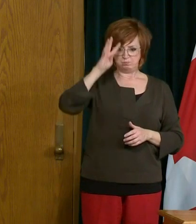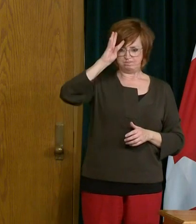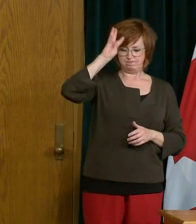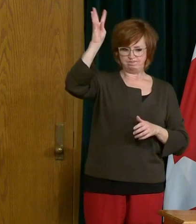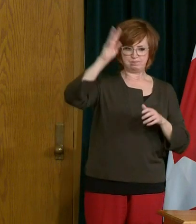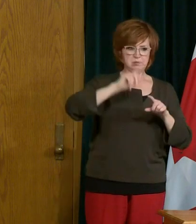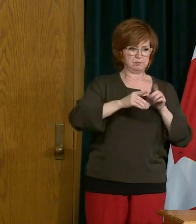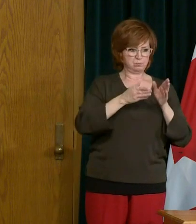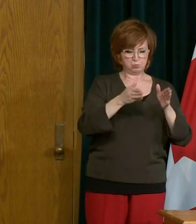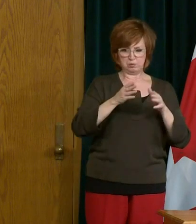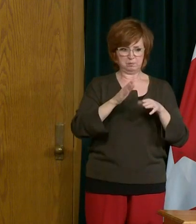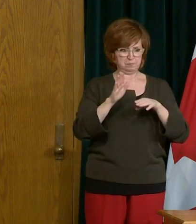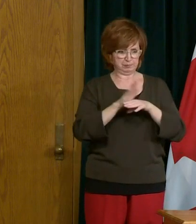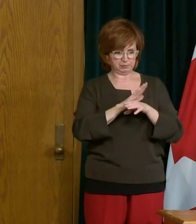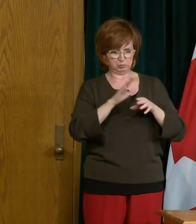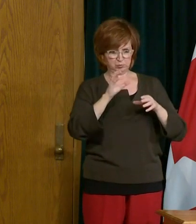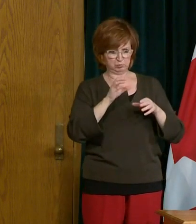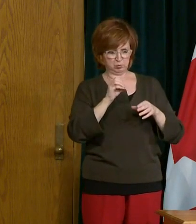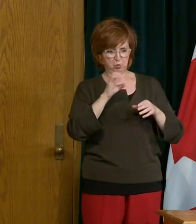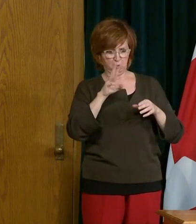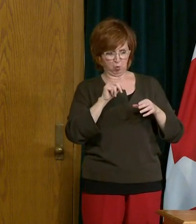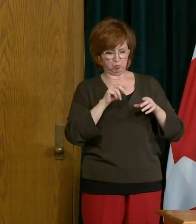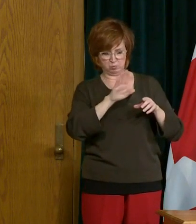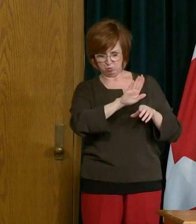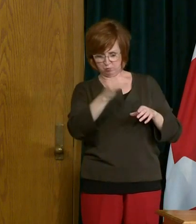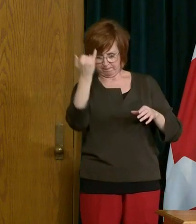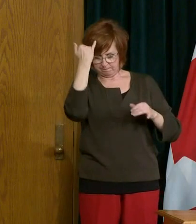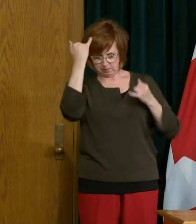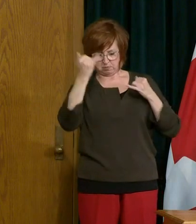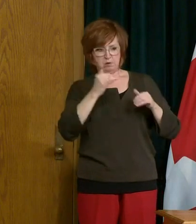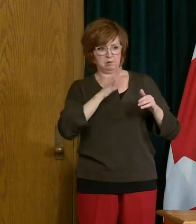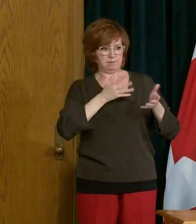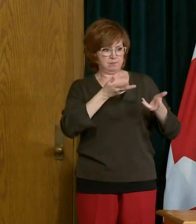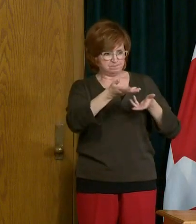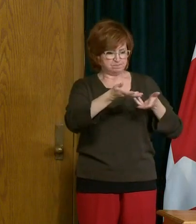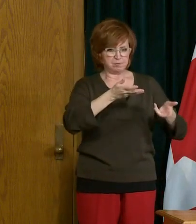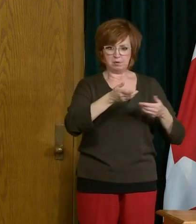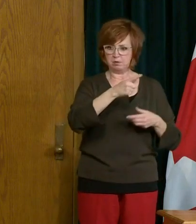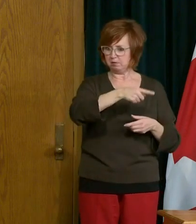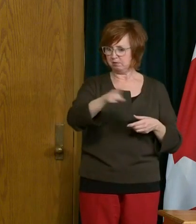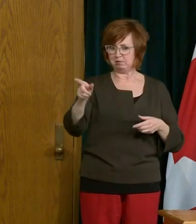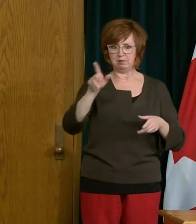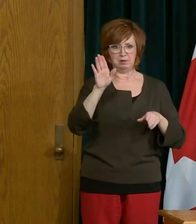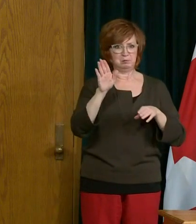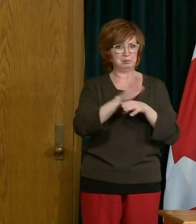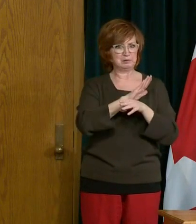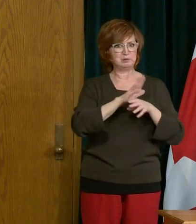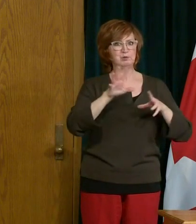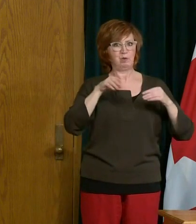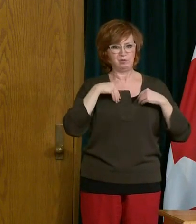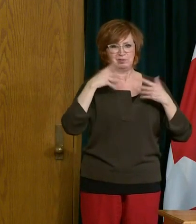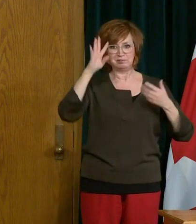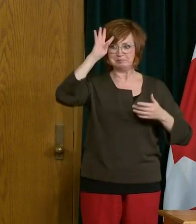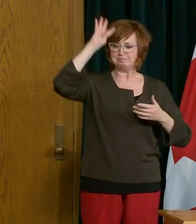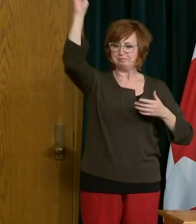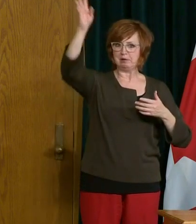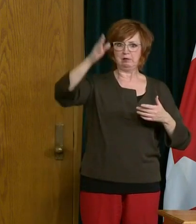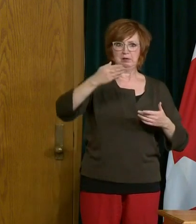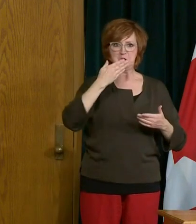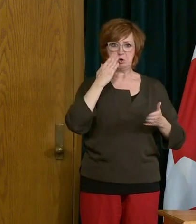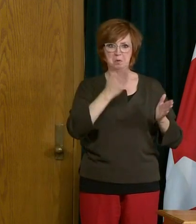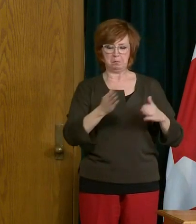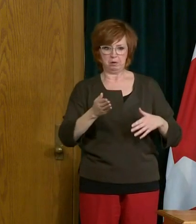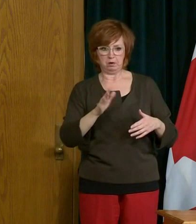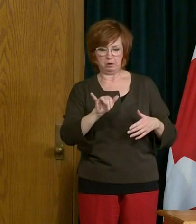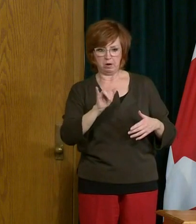the economy themselves. And they've come forward with what I would say are very innovative solutions quite often that are very